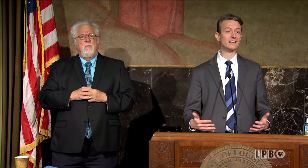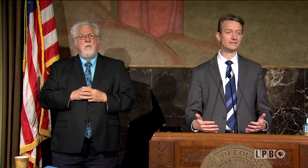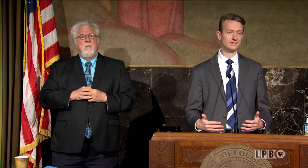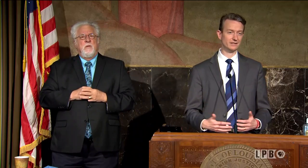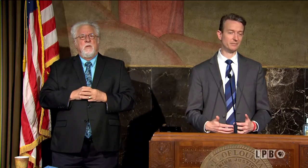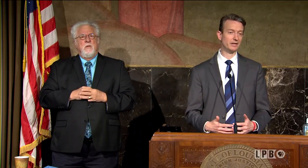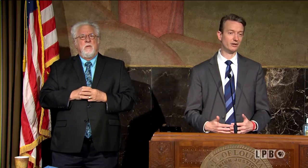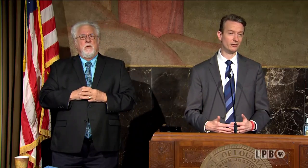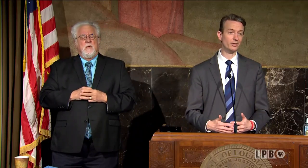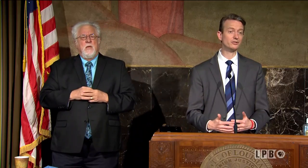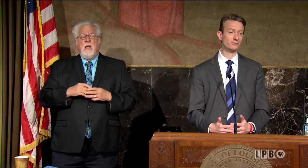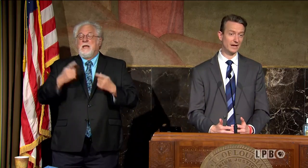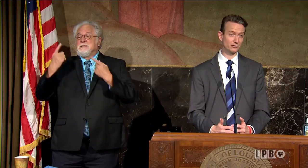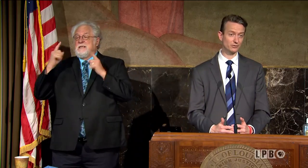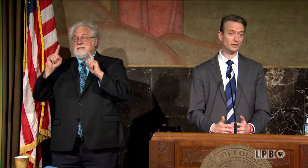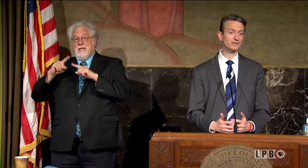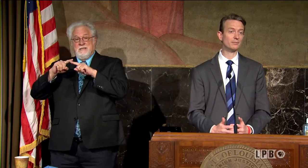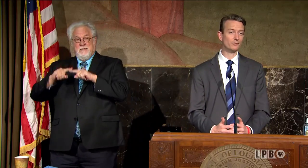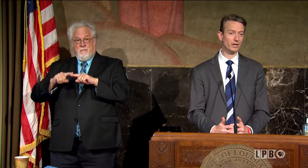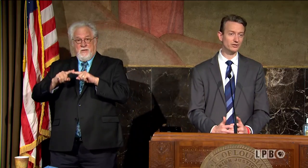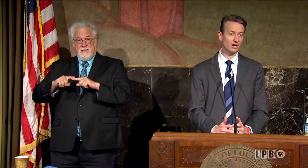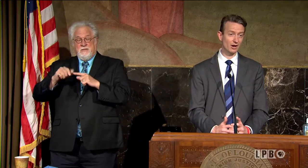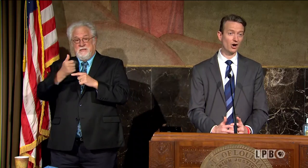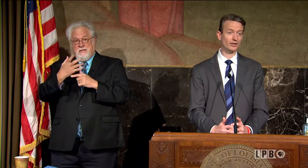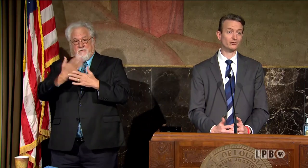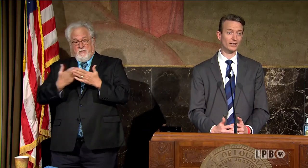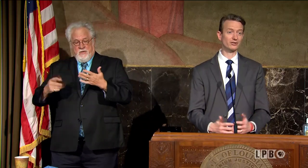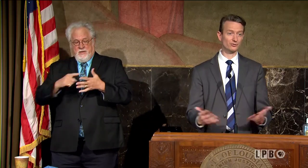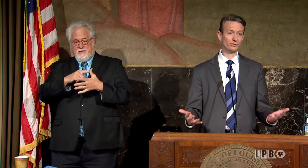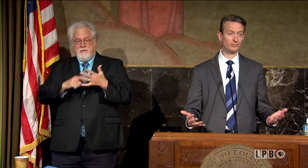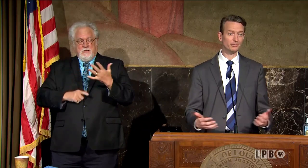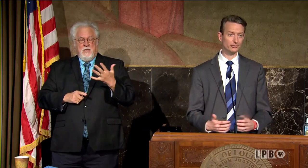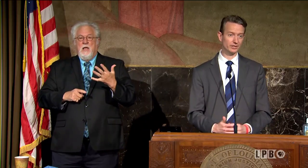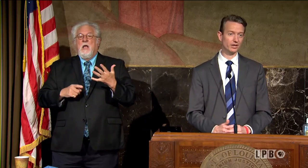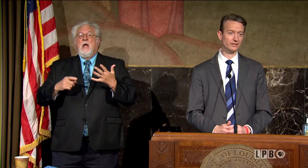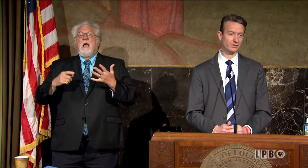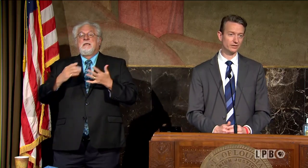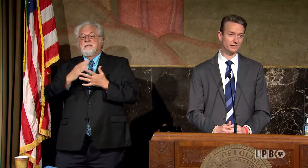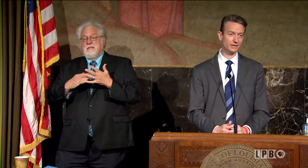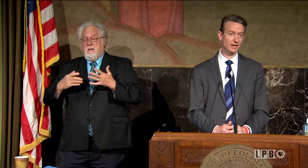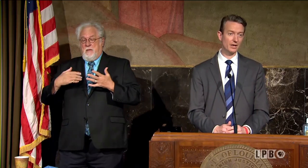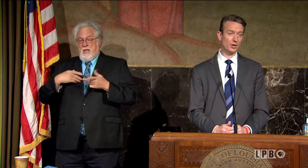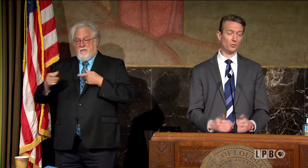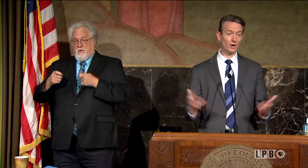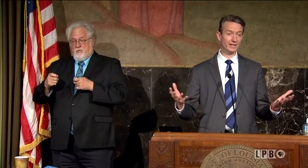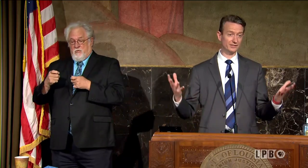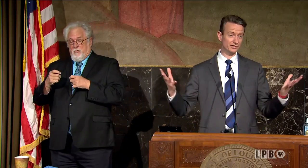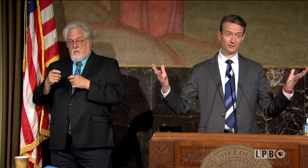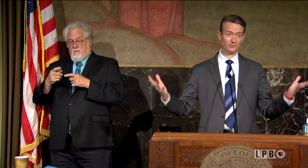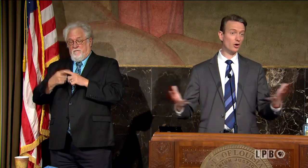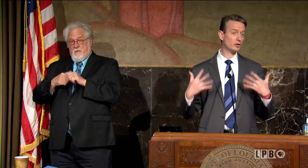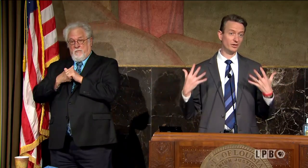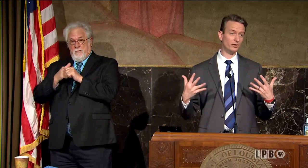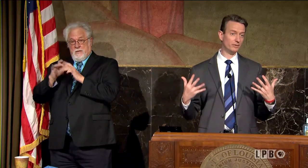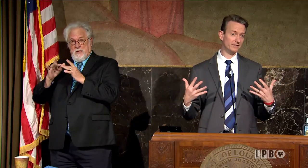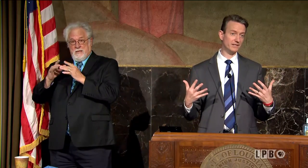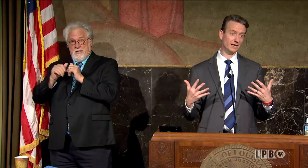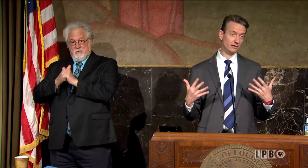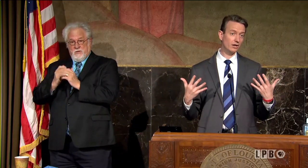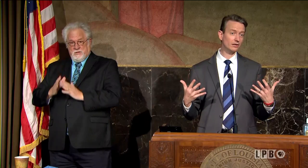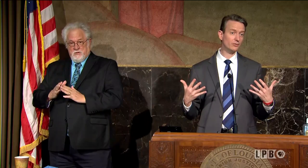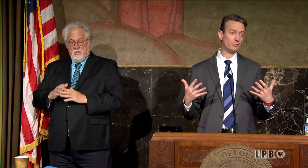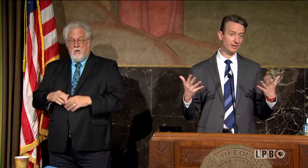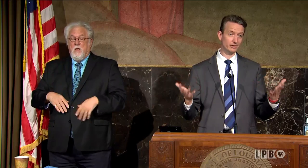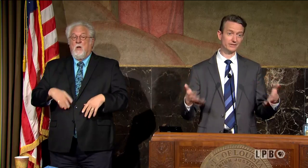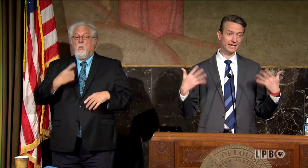its success is dependent on a bunch of factors, only some of which are in the direct control of the people doing the contact tracing. One is just the volume that we've been